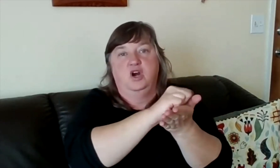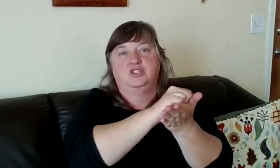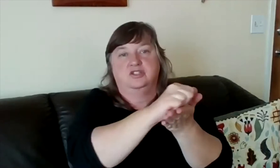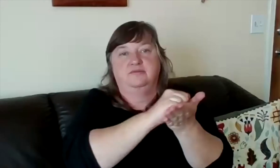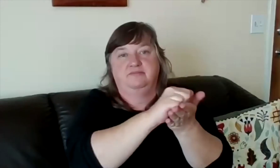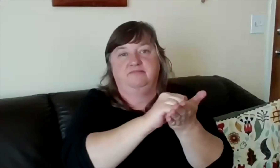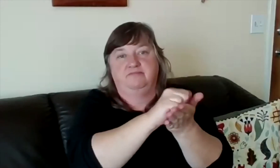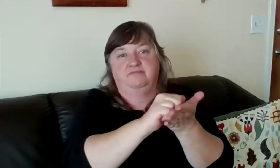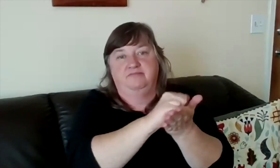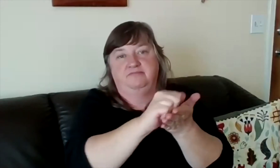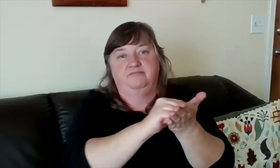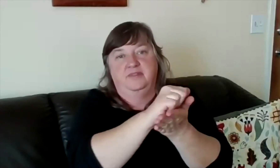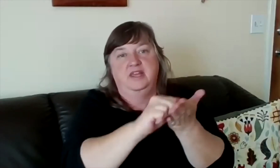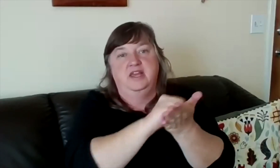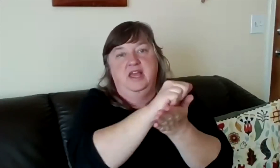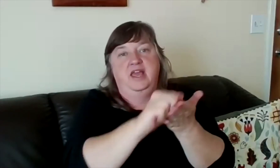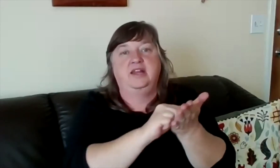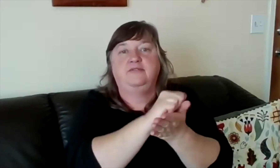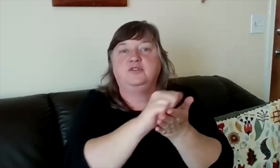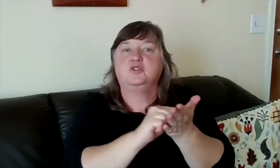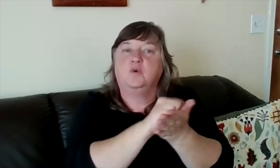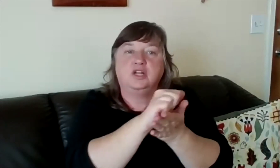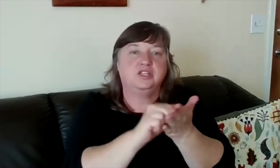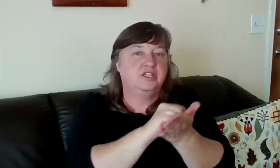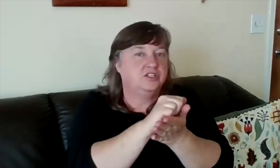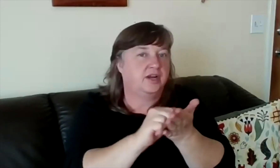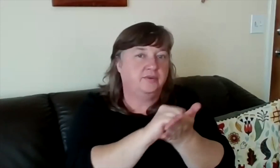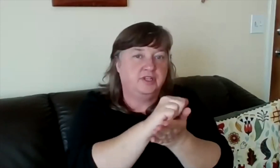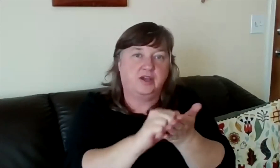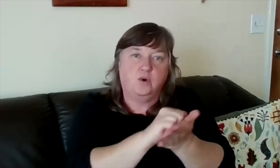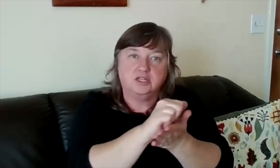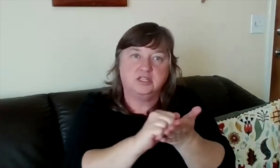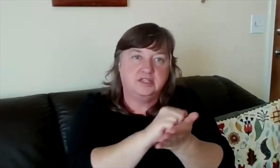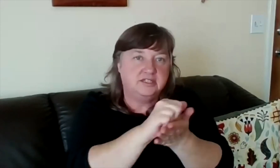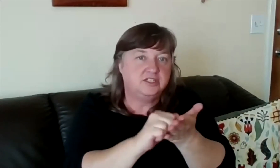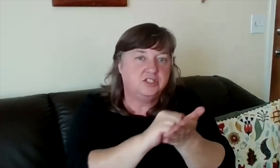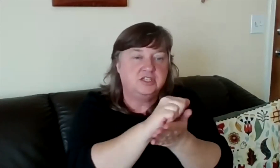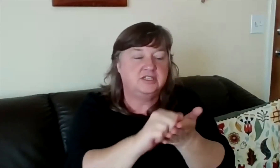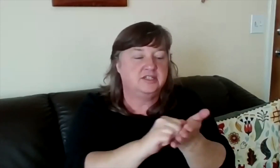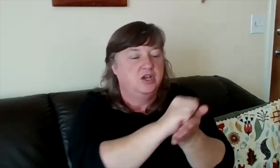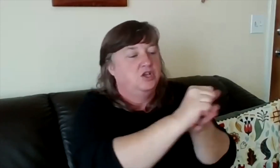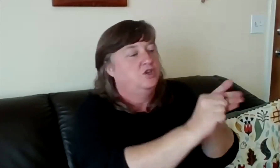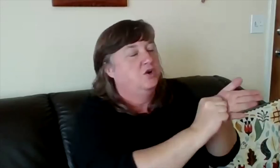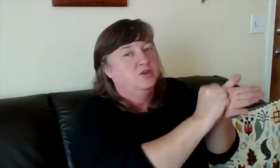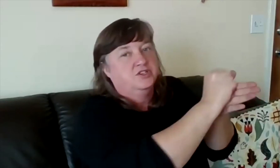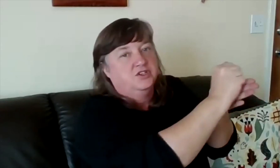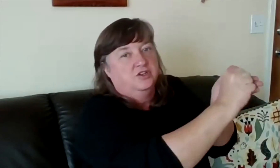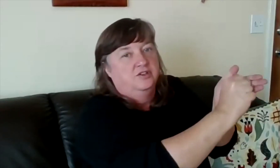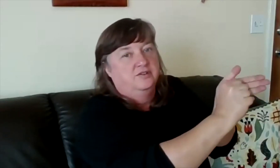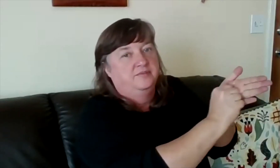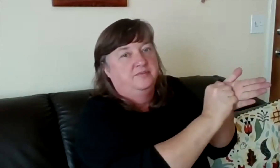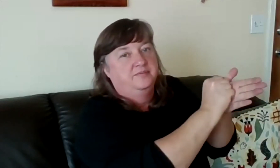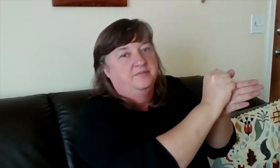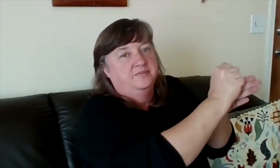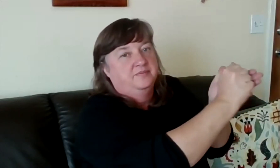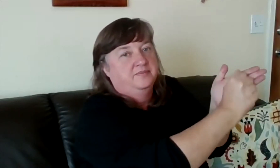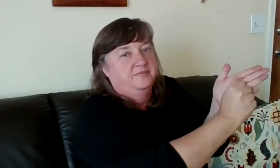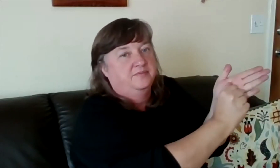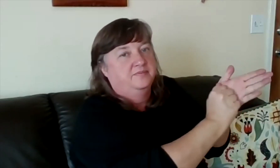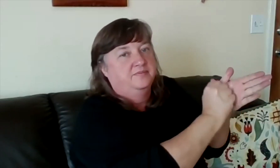Wash. And if you're just washing in general, like washing the dishes, you go in a circle.